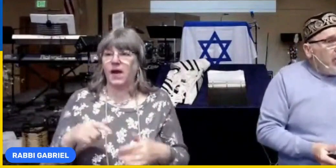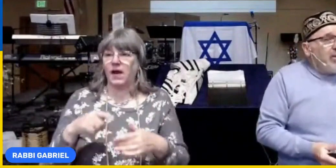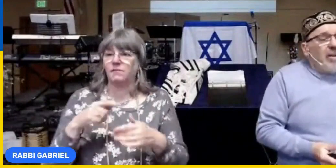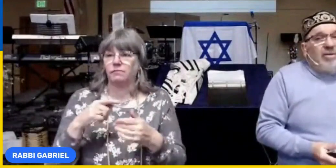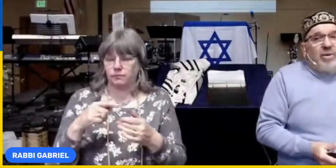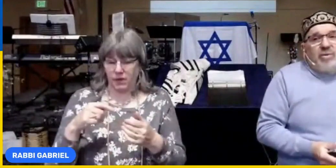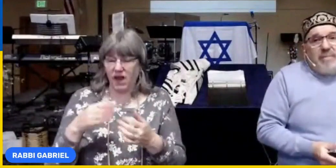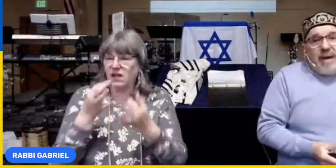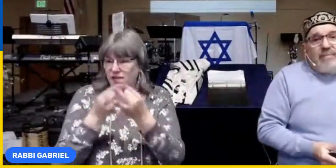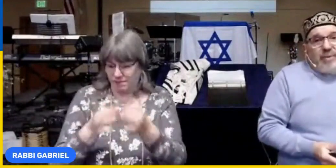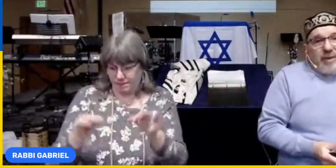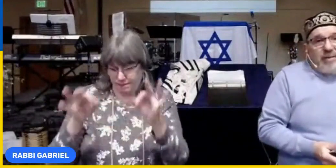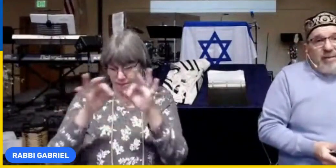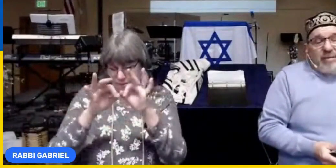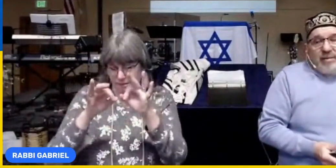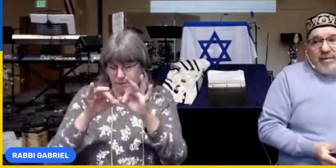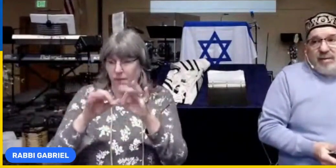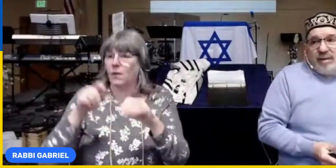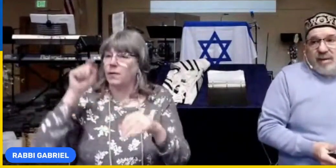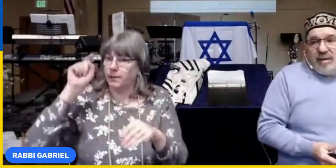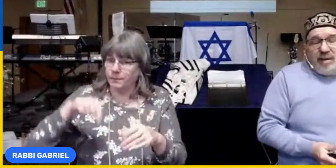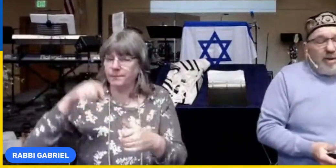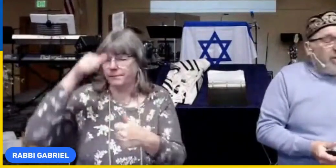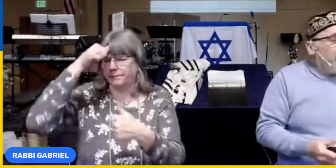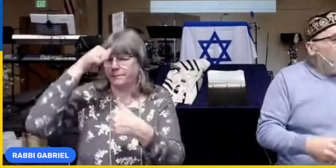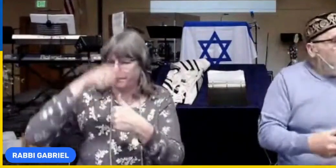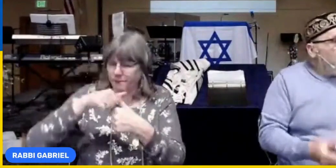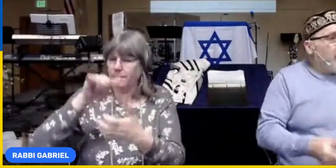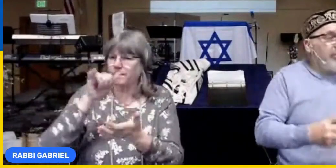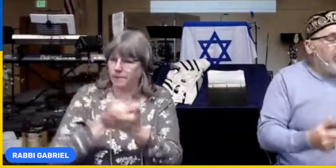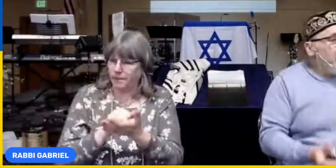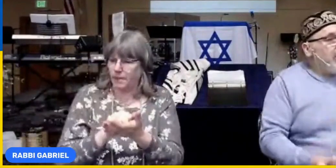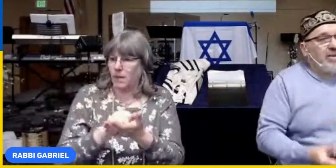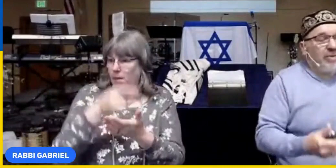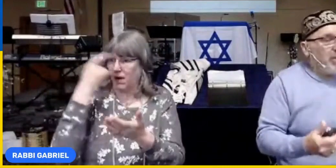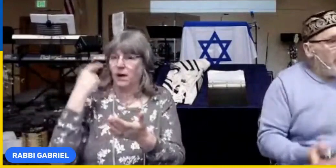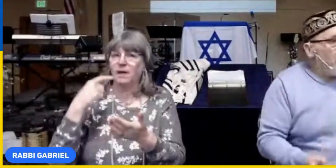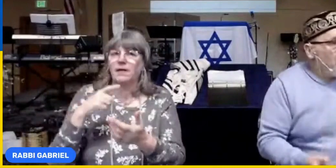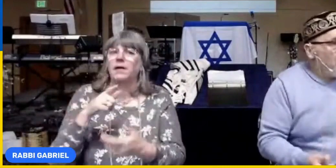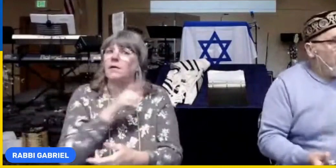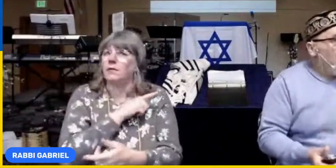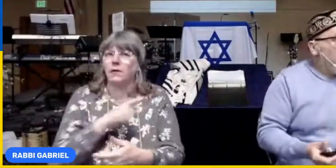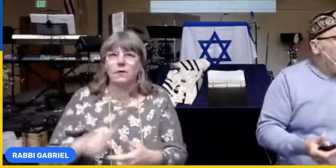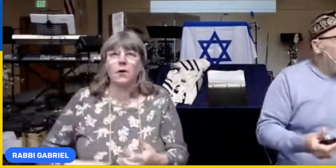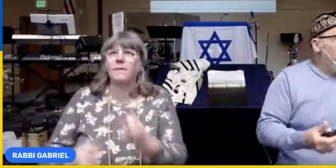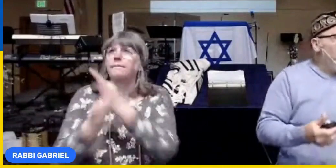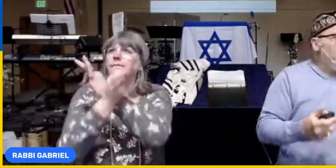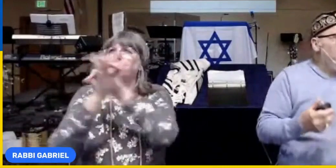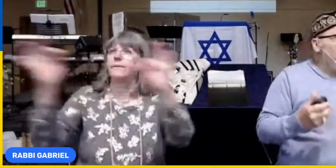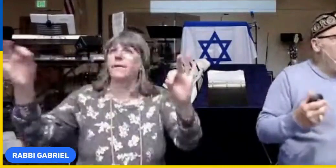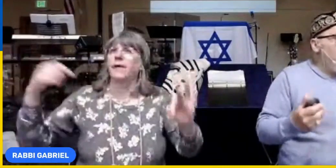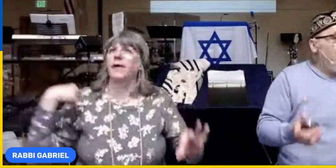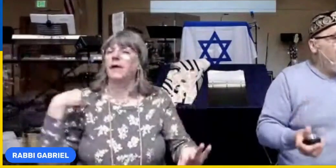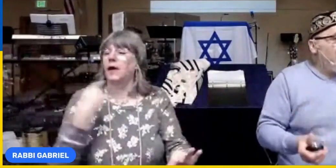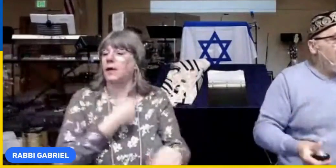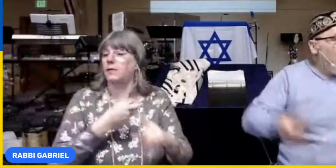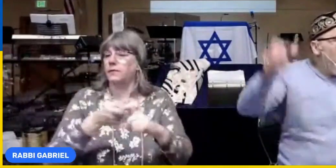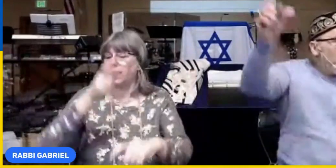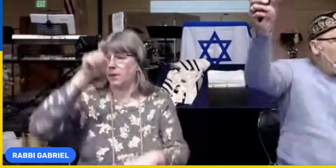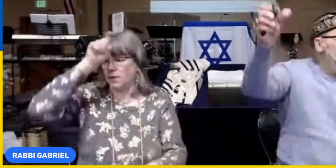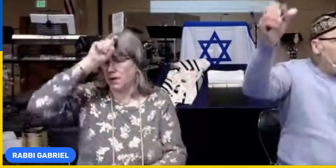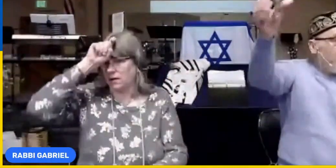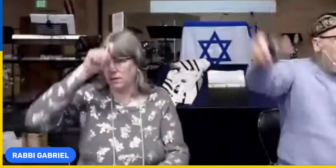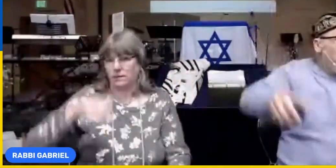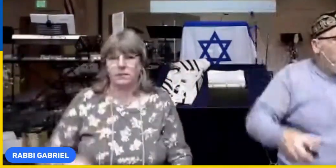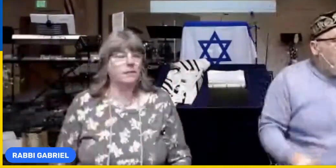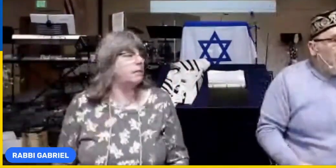is important to remember it. You know, the Lord who freed us from Egypt, when he gave the commandment, he says,